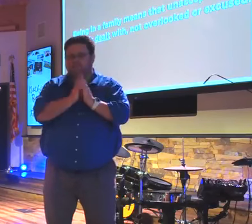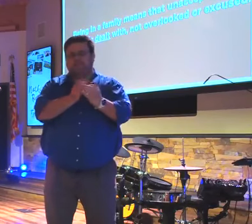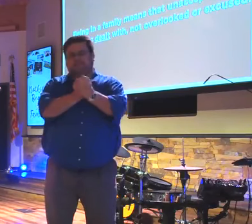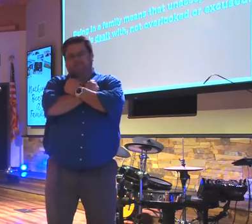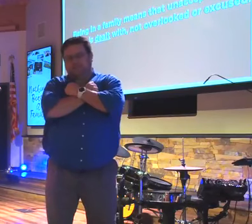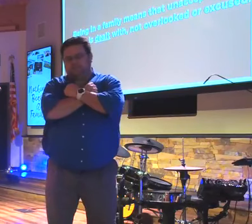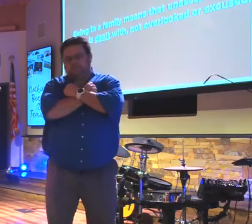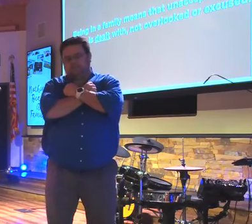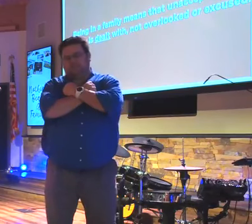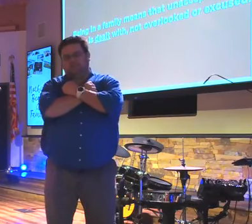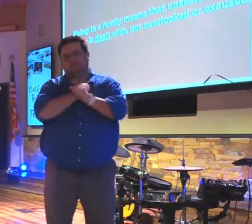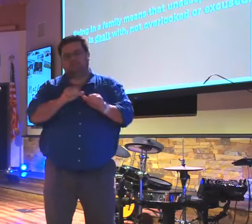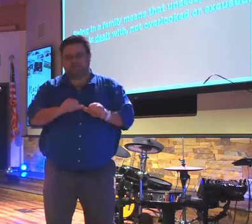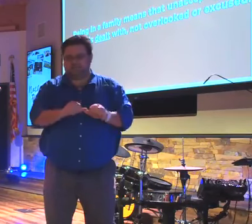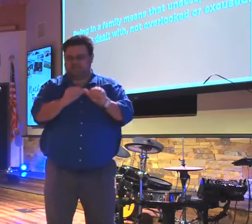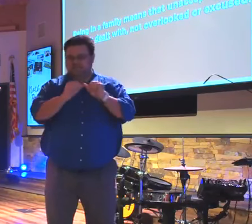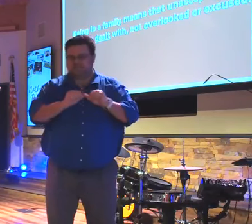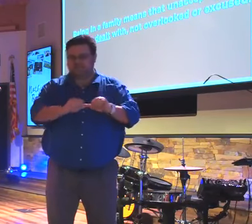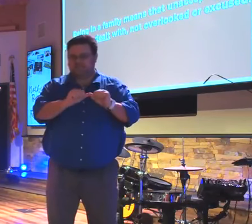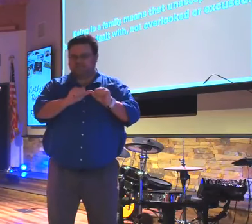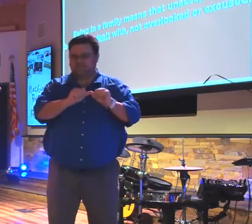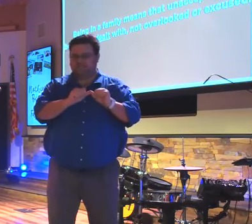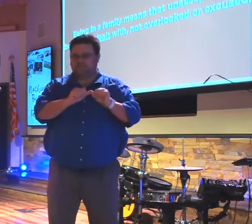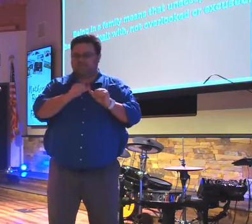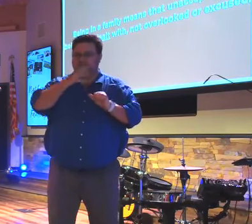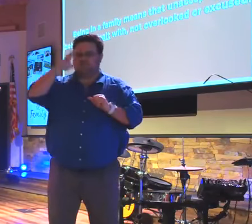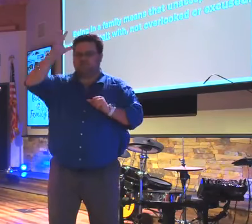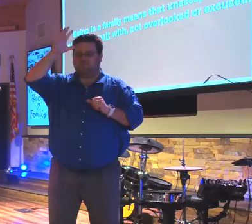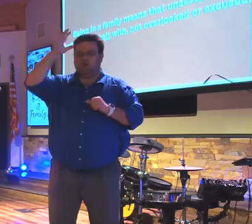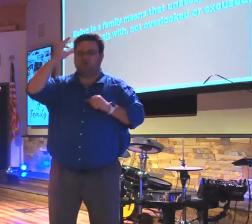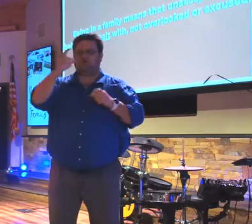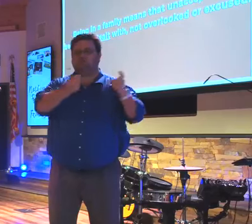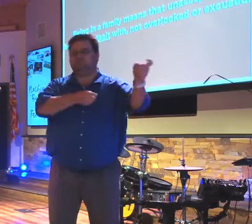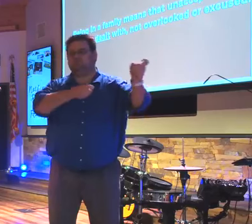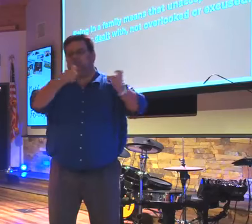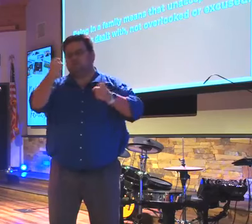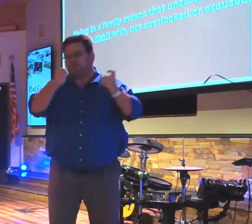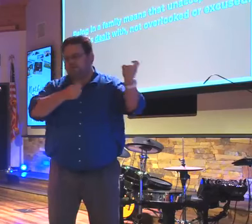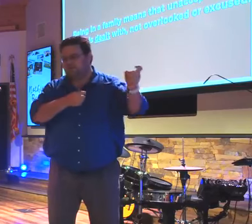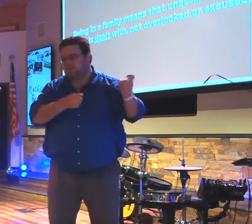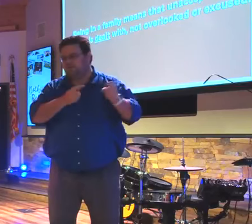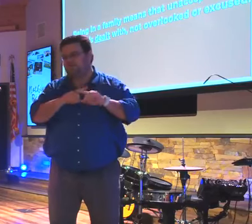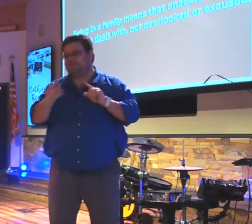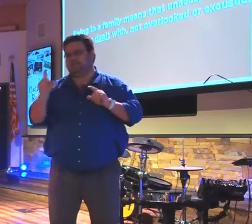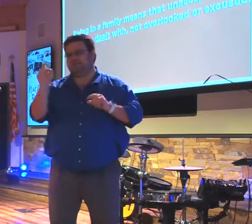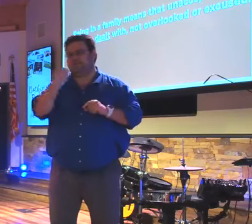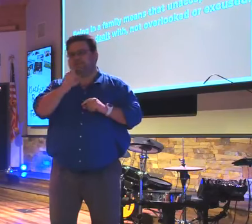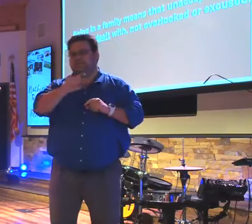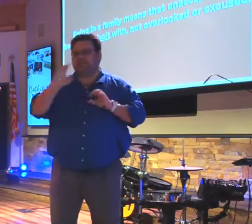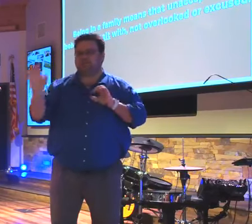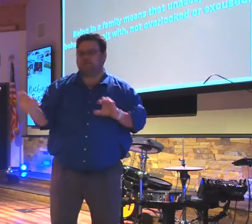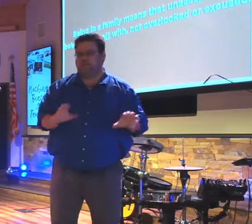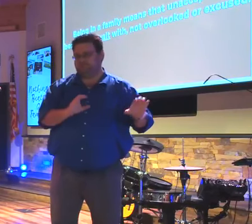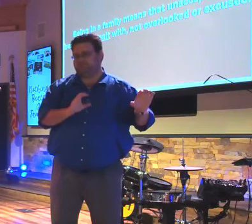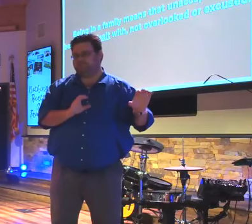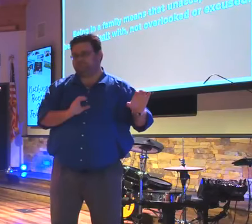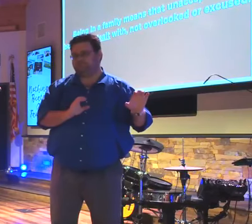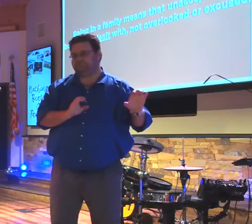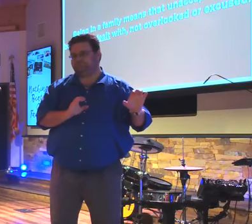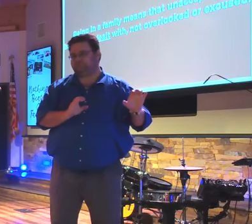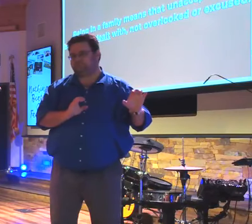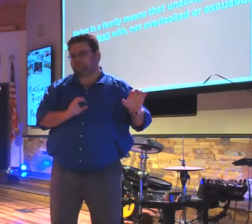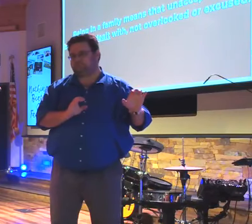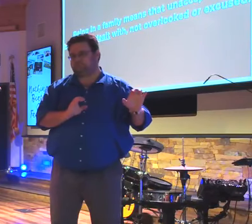lovingly, consistently, with the parent in total control, but it needs to be done. Let me tell you